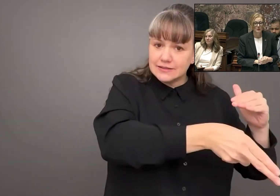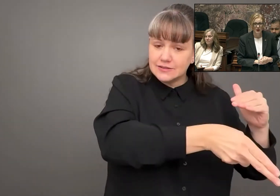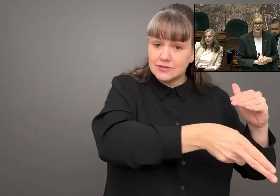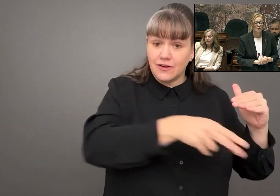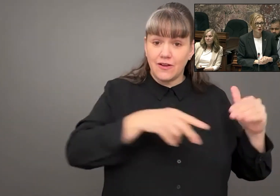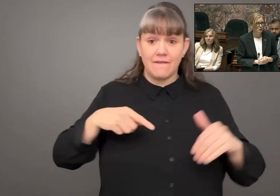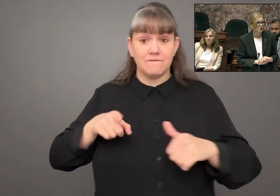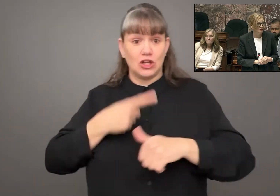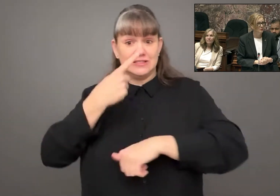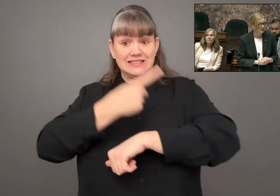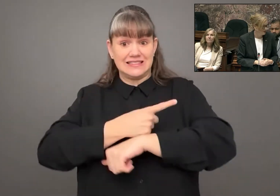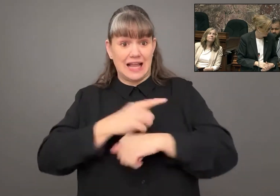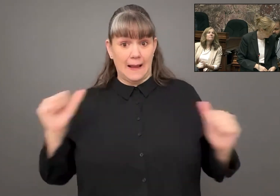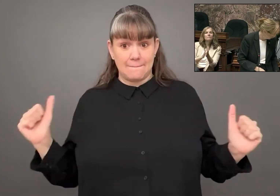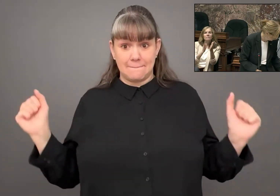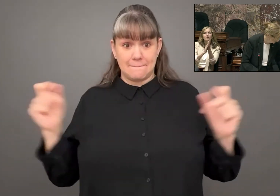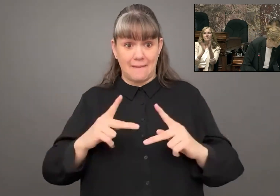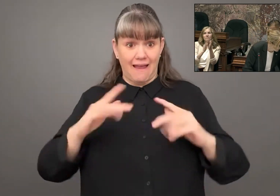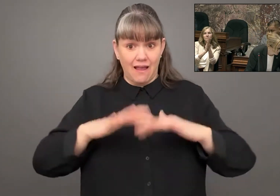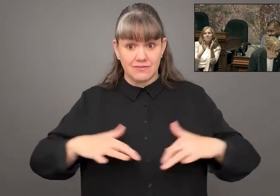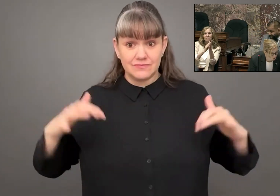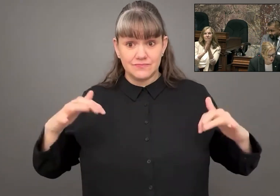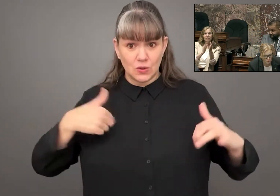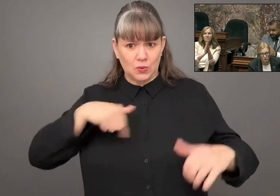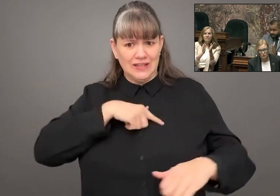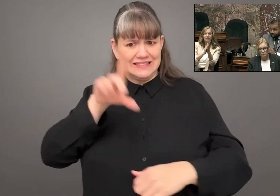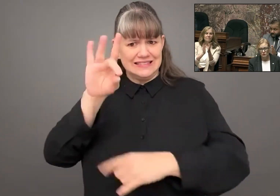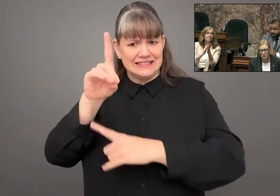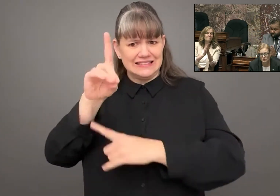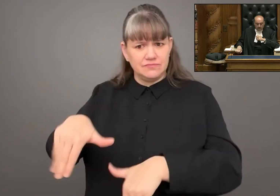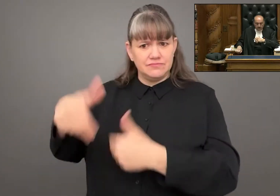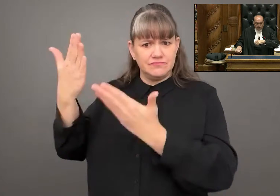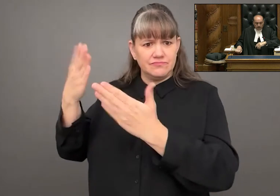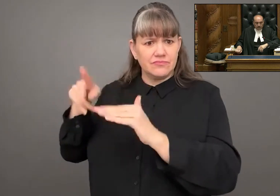we made to British Columbians.